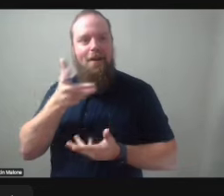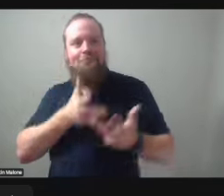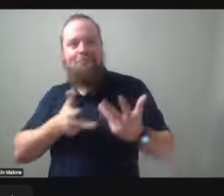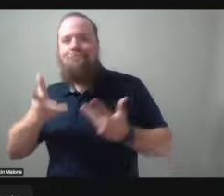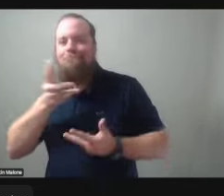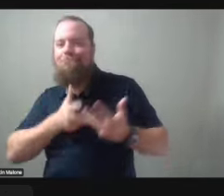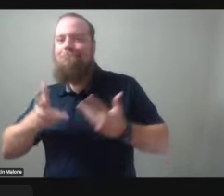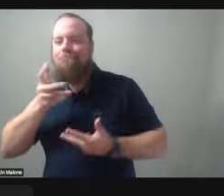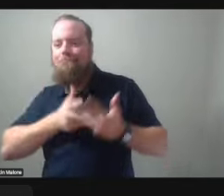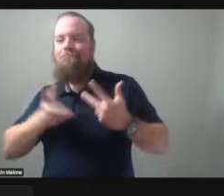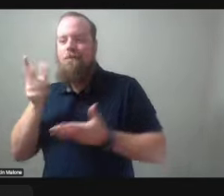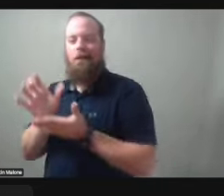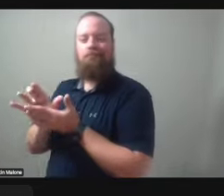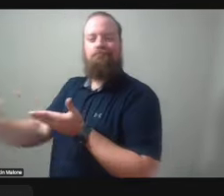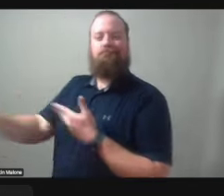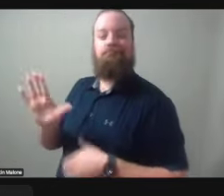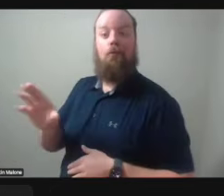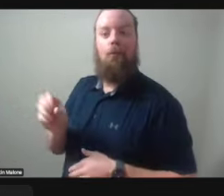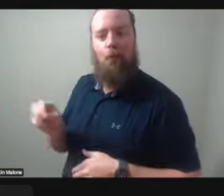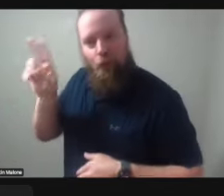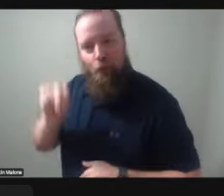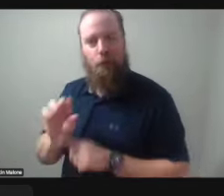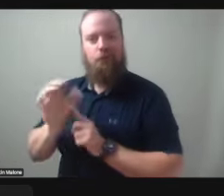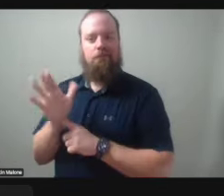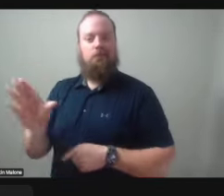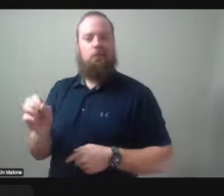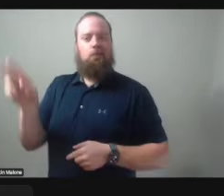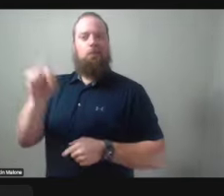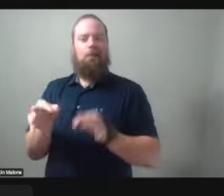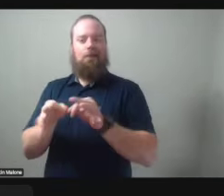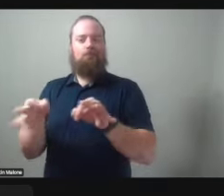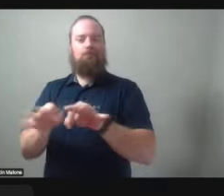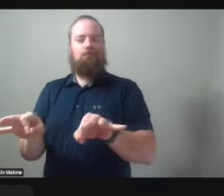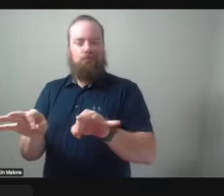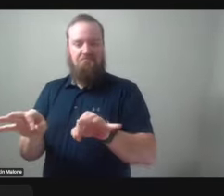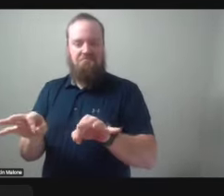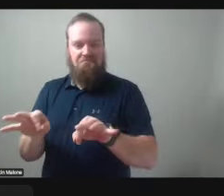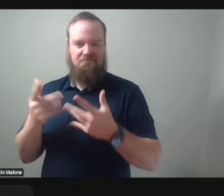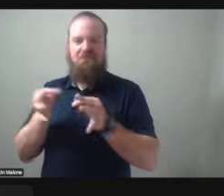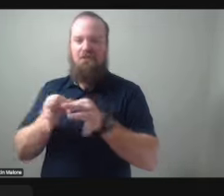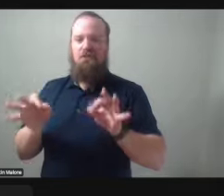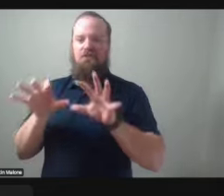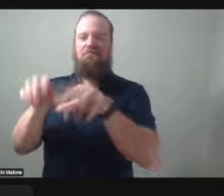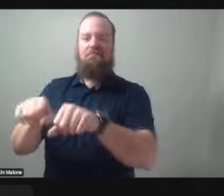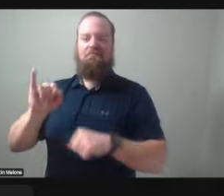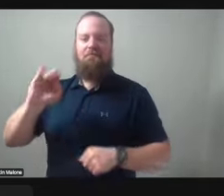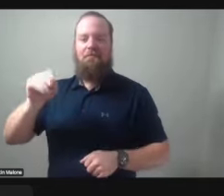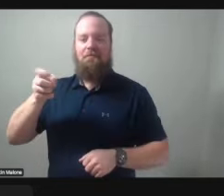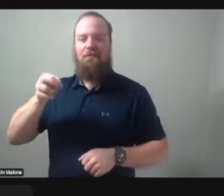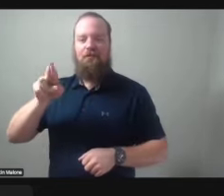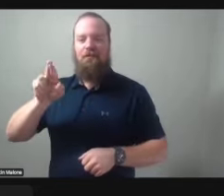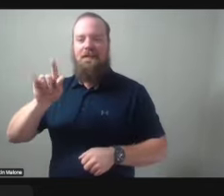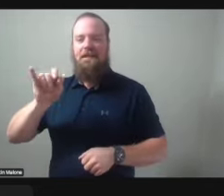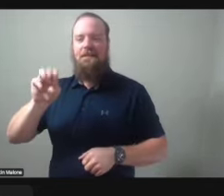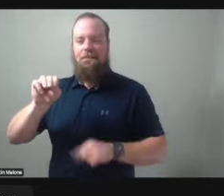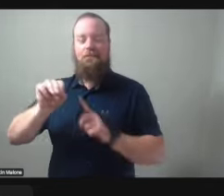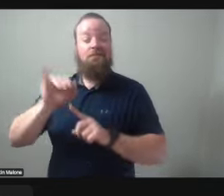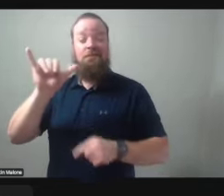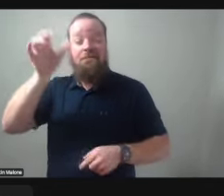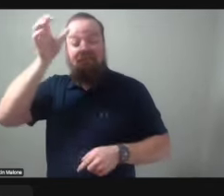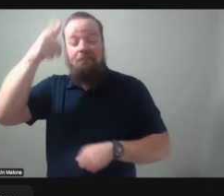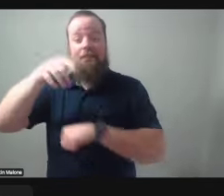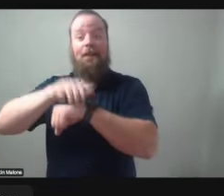American Sign Language and people who use American Sign Language as, say, smarter, um, more able to